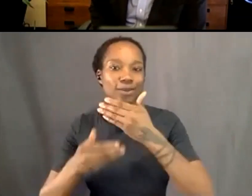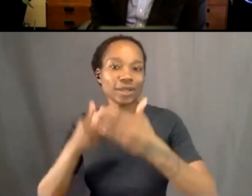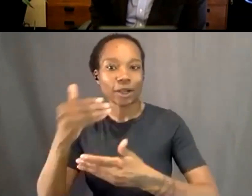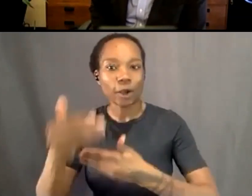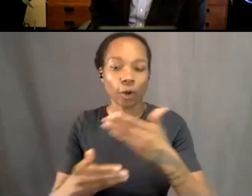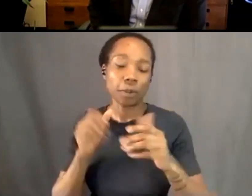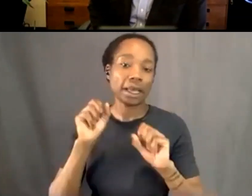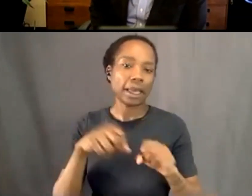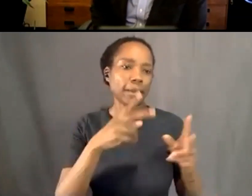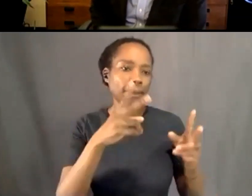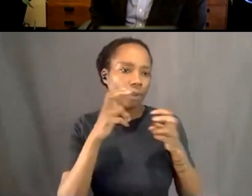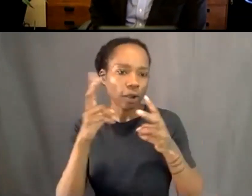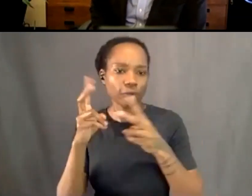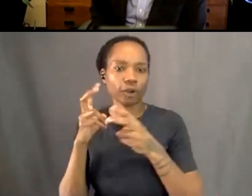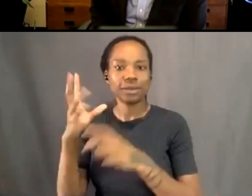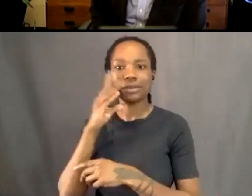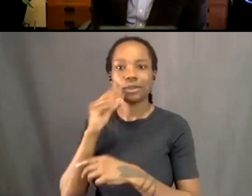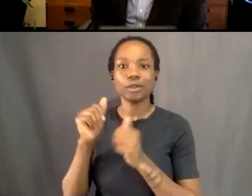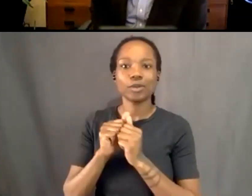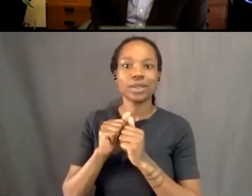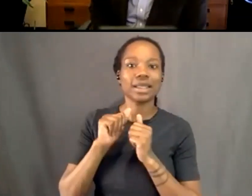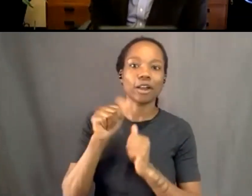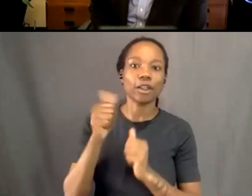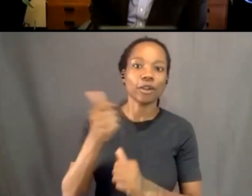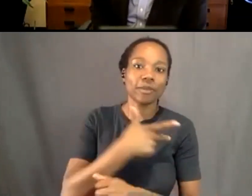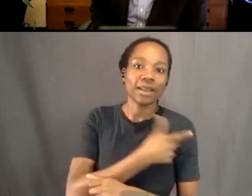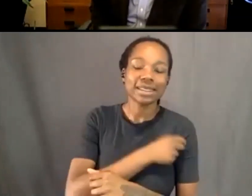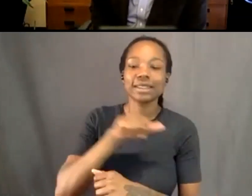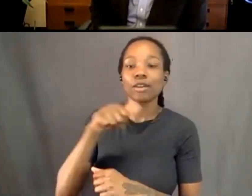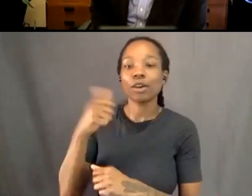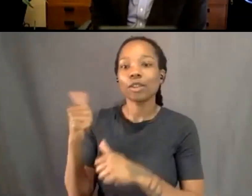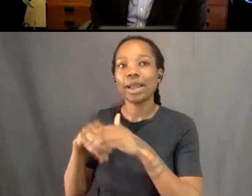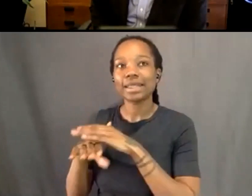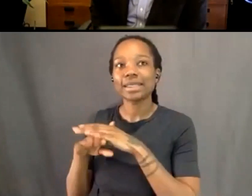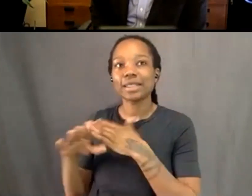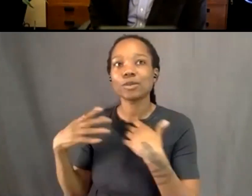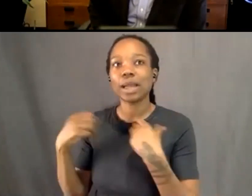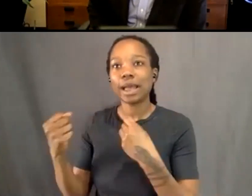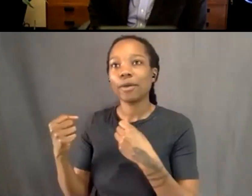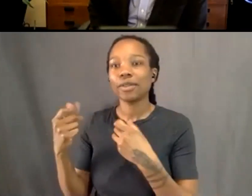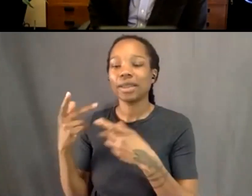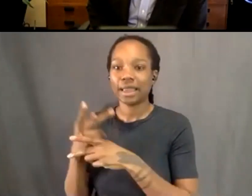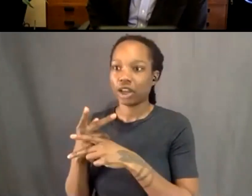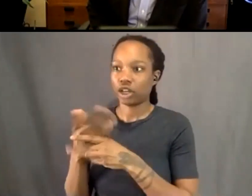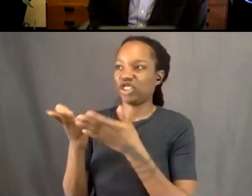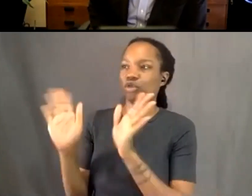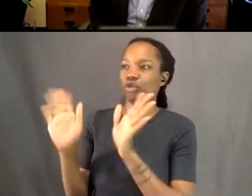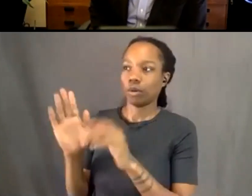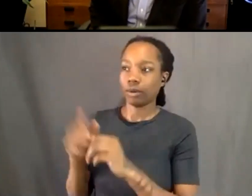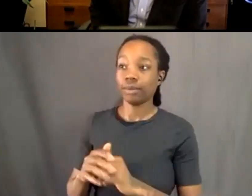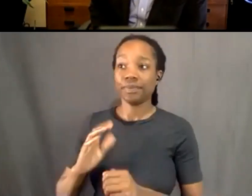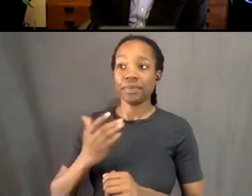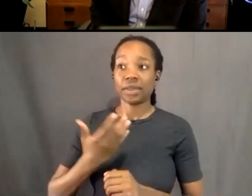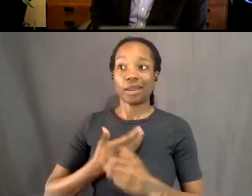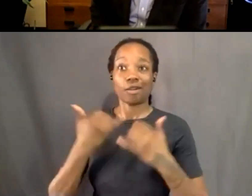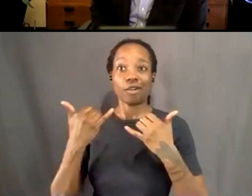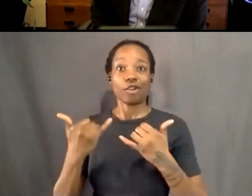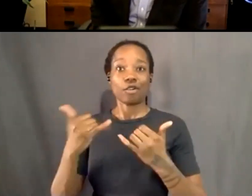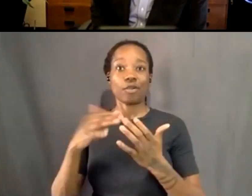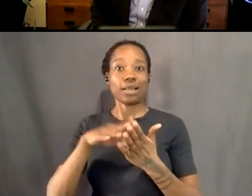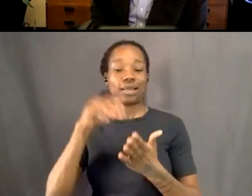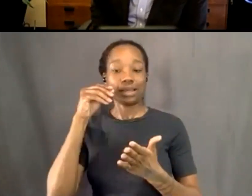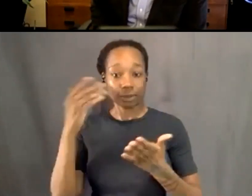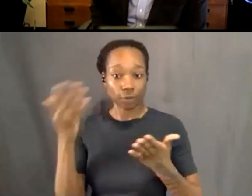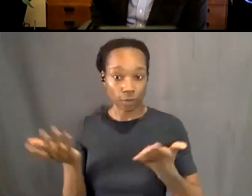vaccinations or access to other healthcare services in general. And I think the lesson that we're learning is that this is very